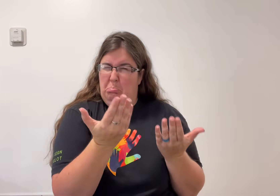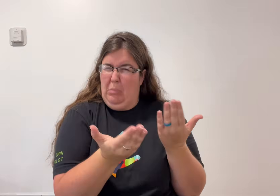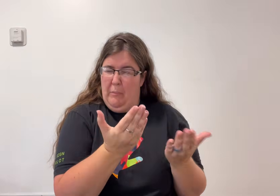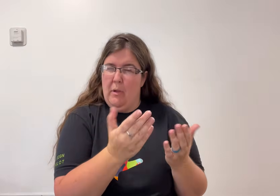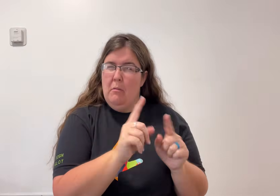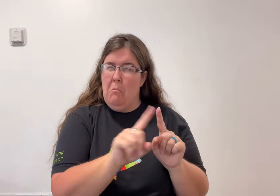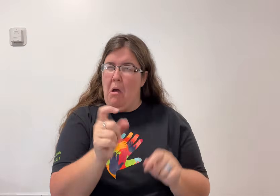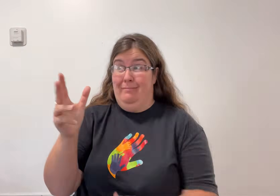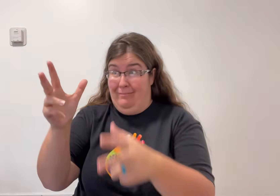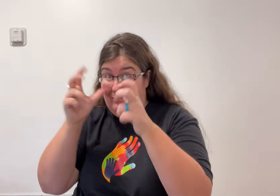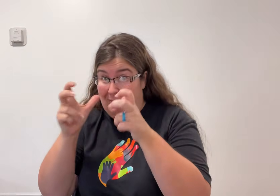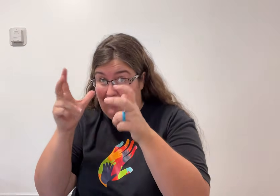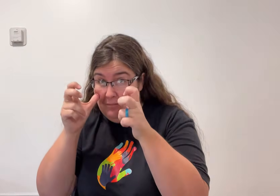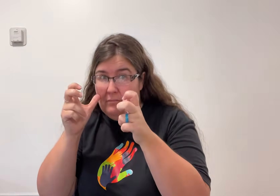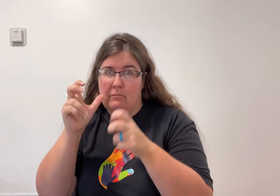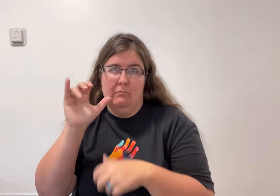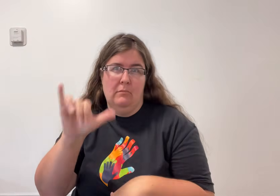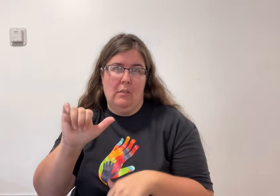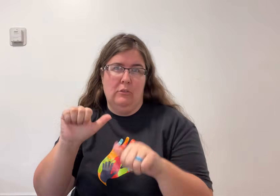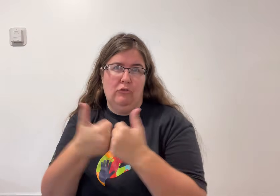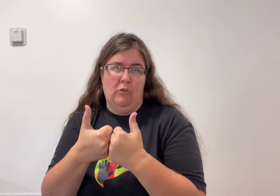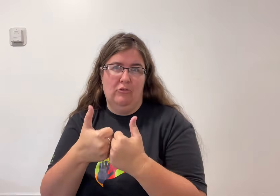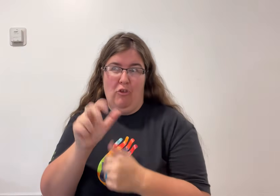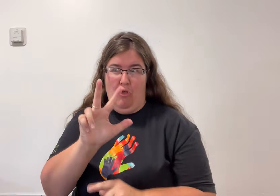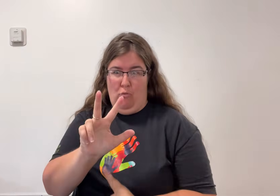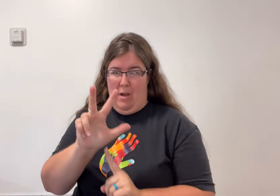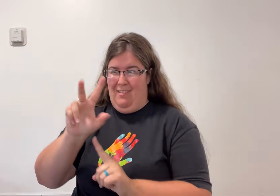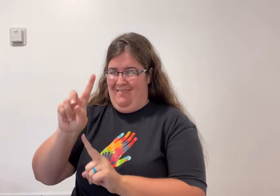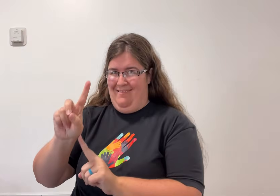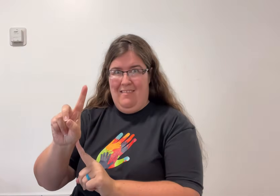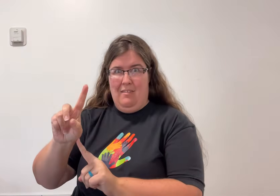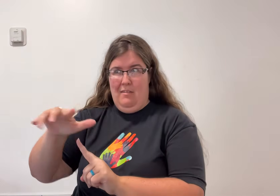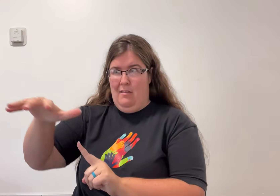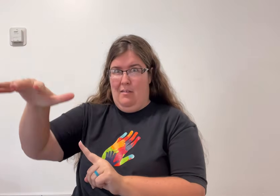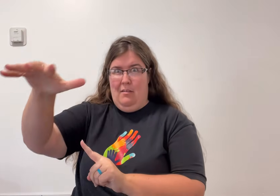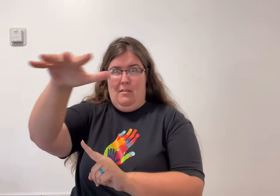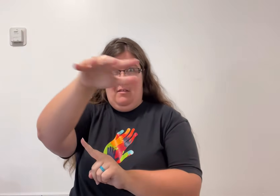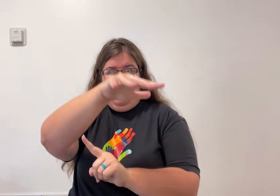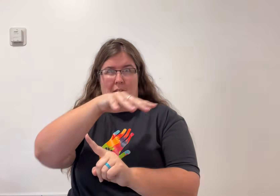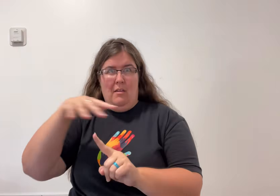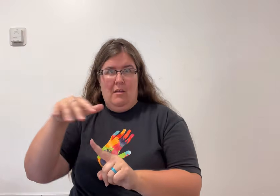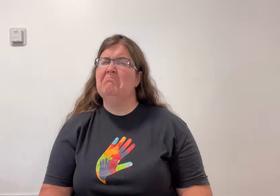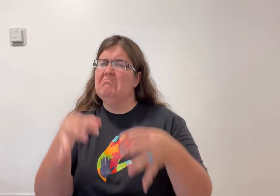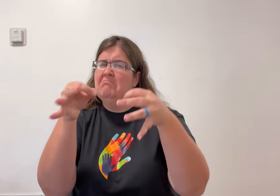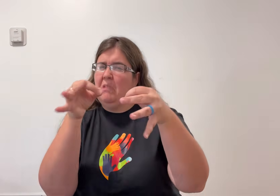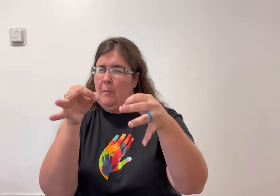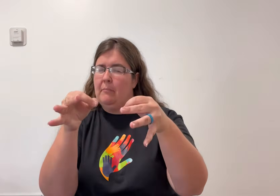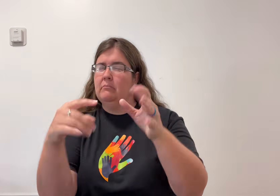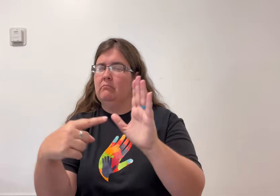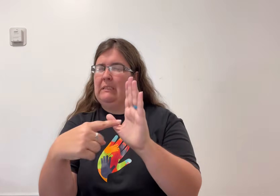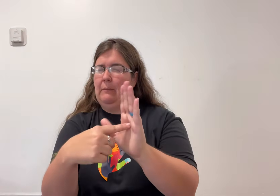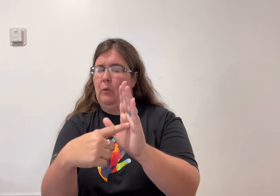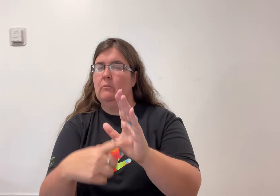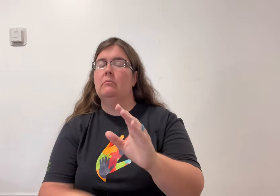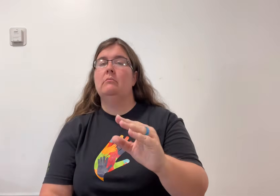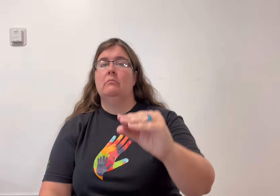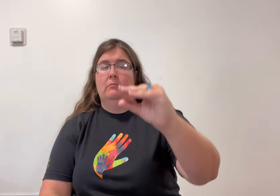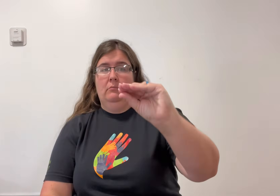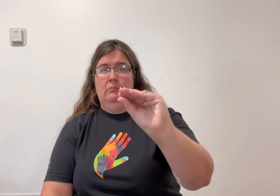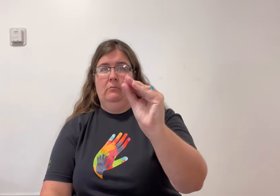but understanding sign languages, that's a whole different ballgame. It requires understanding the airspace around someone. Let me explain this